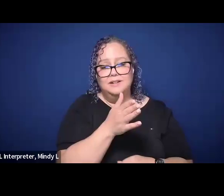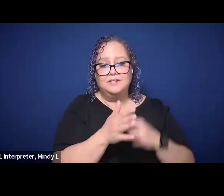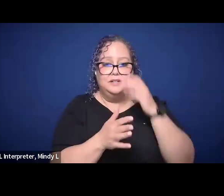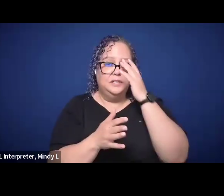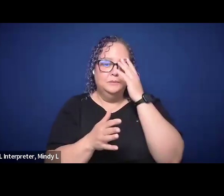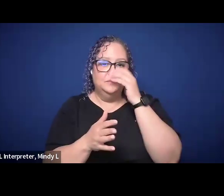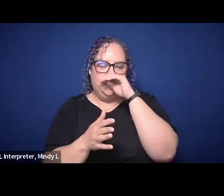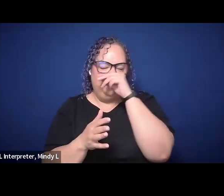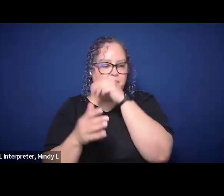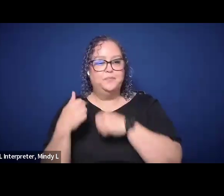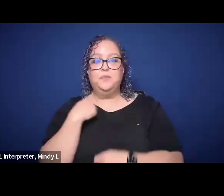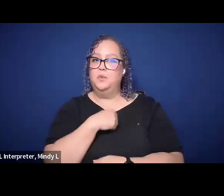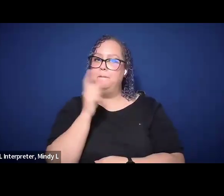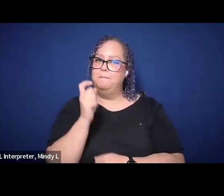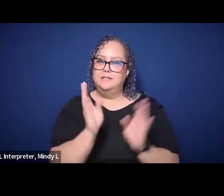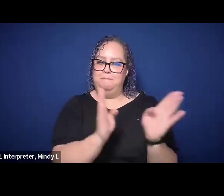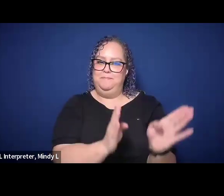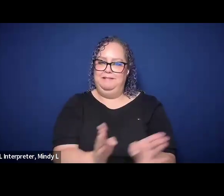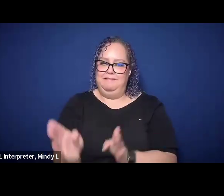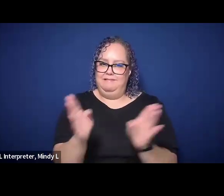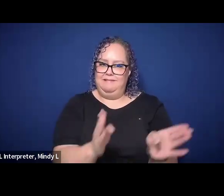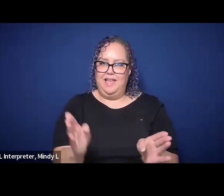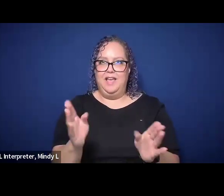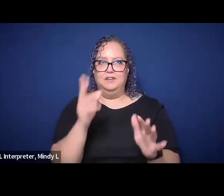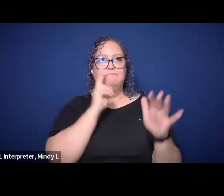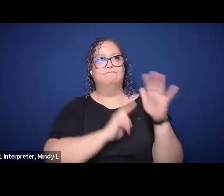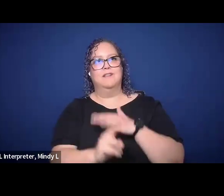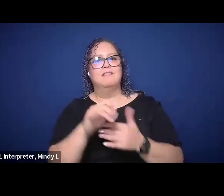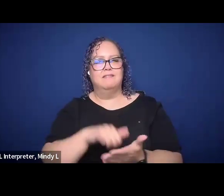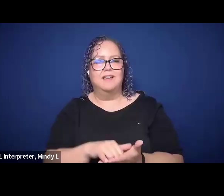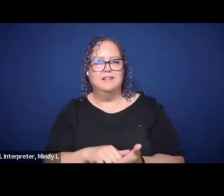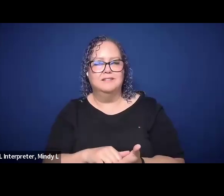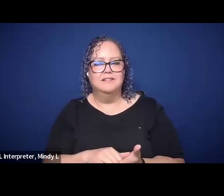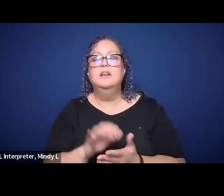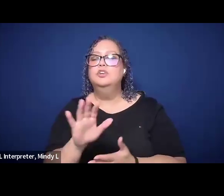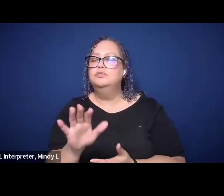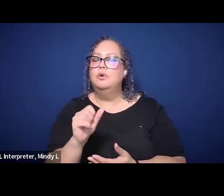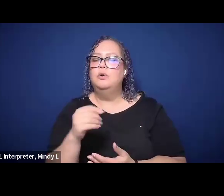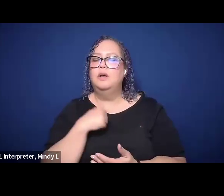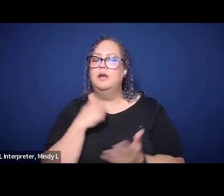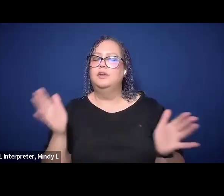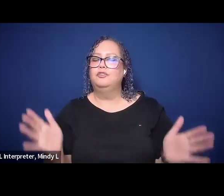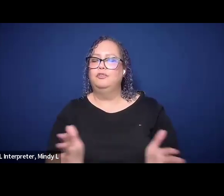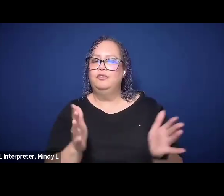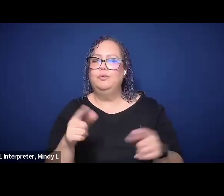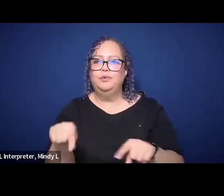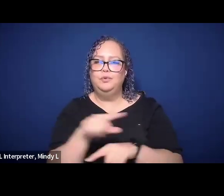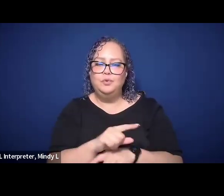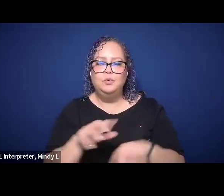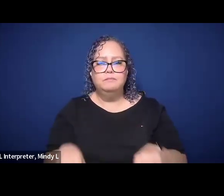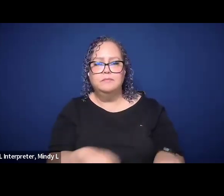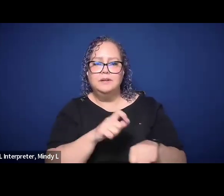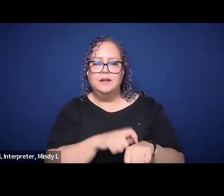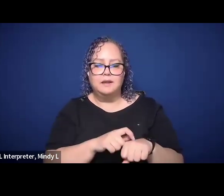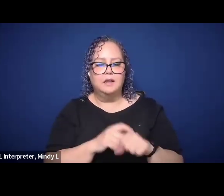must plan for that. And so I encourage you to take the time to